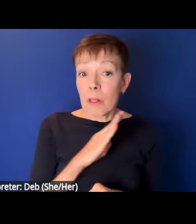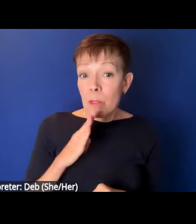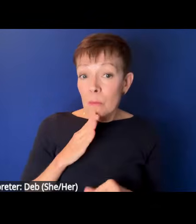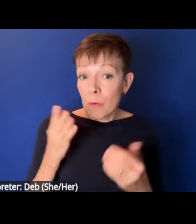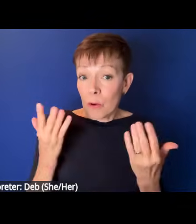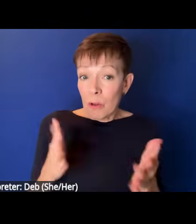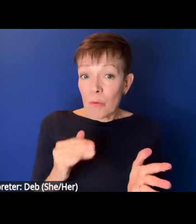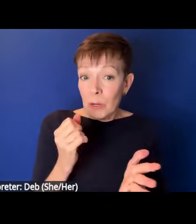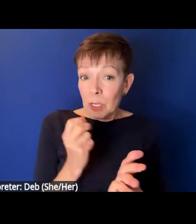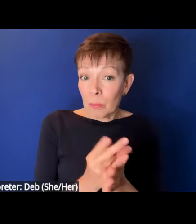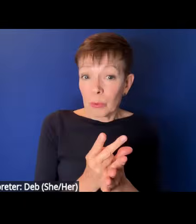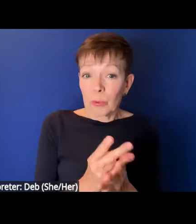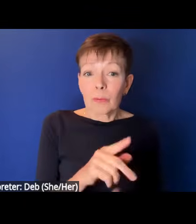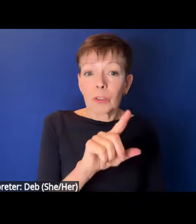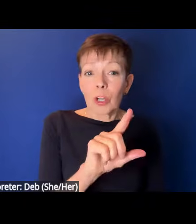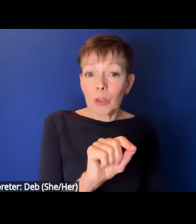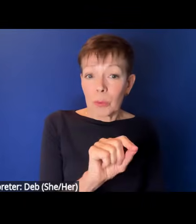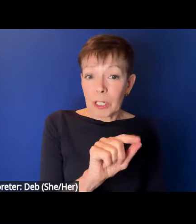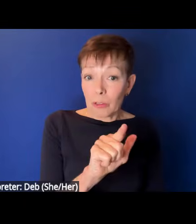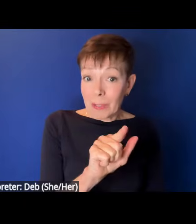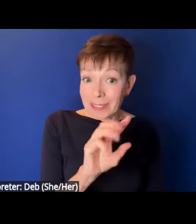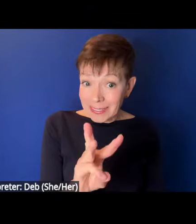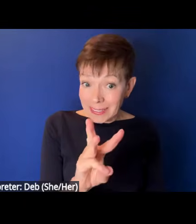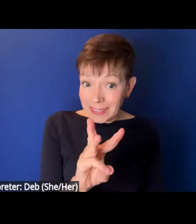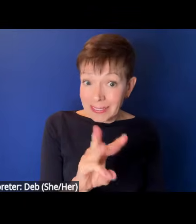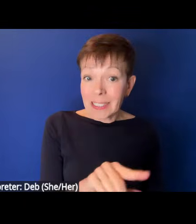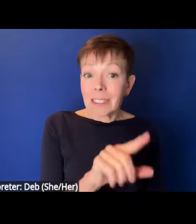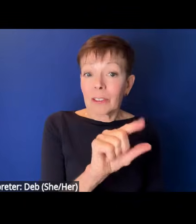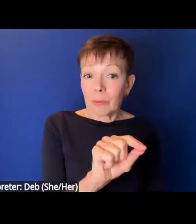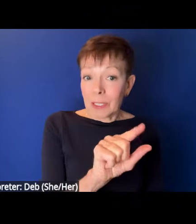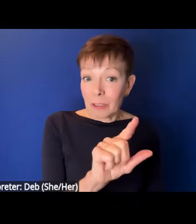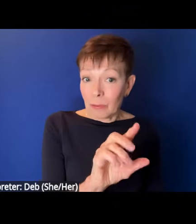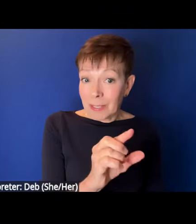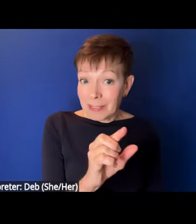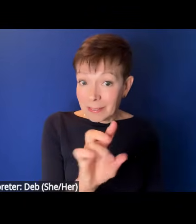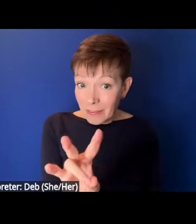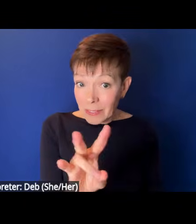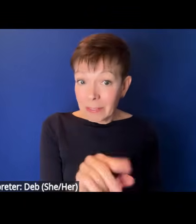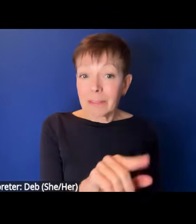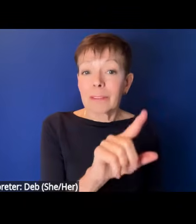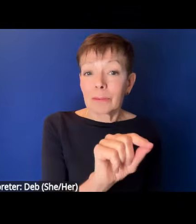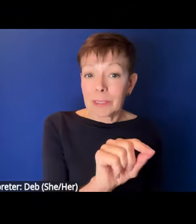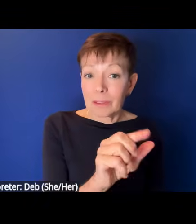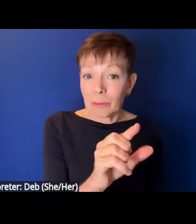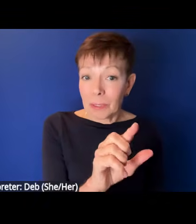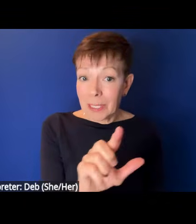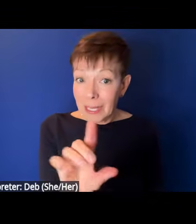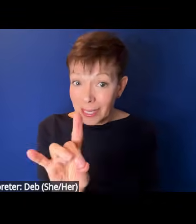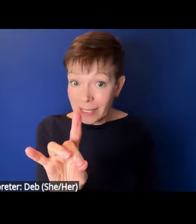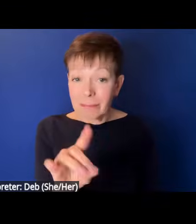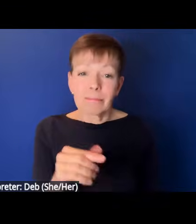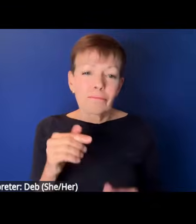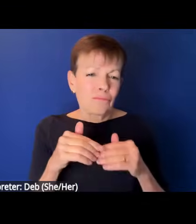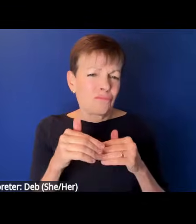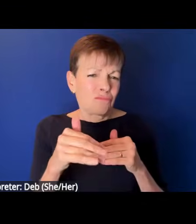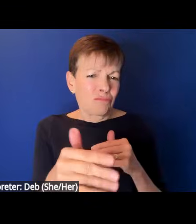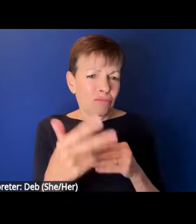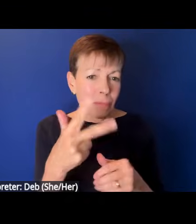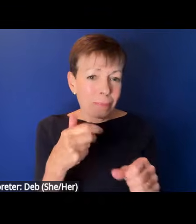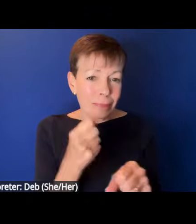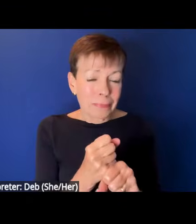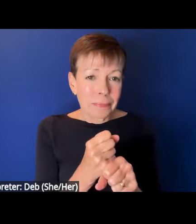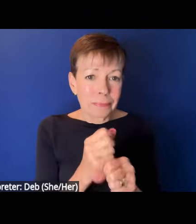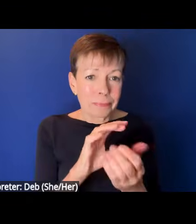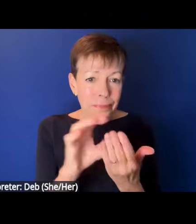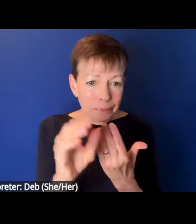the 26, 27 and the 27, 28. So this is another 3-year calendar that will allow that to continue. So